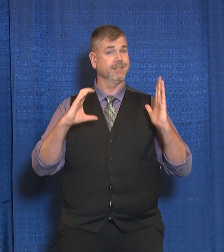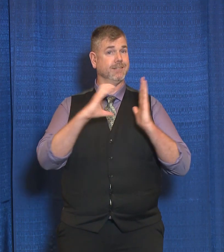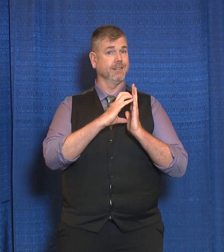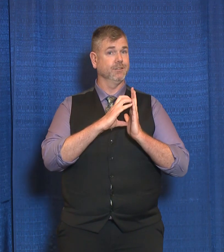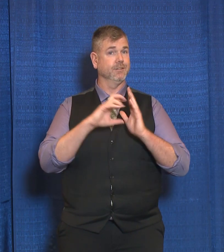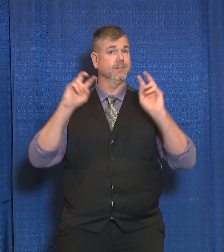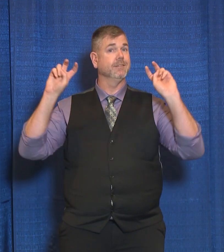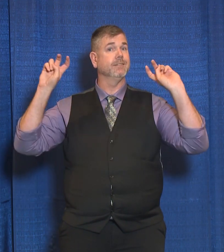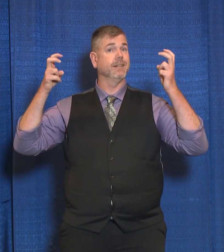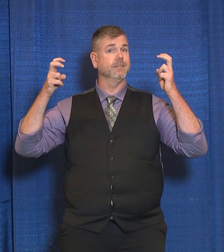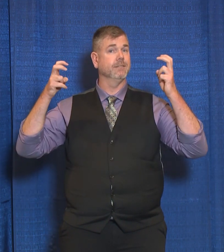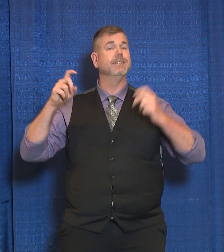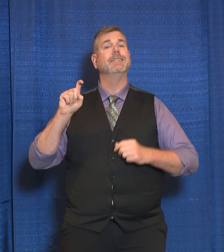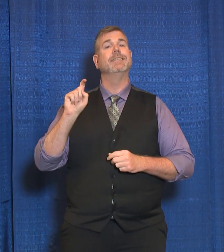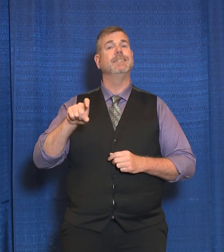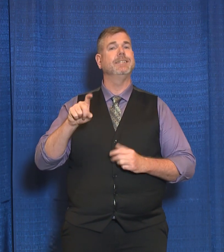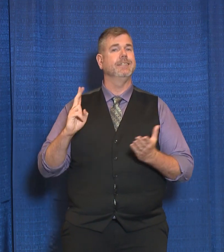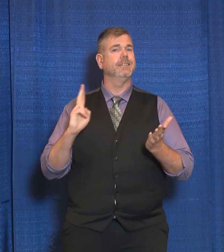Signature needed.